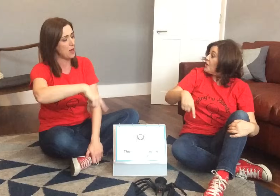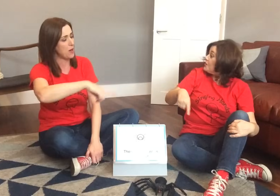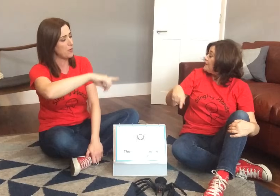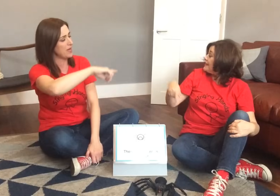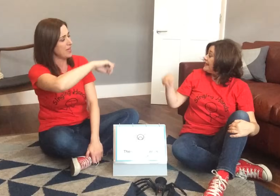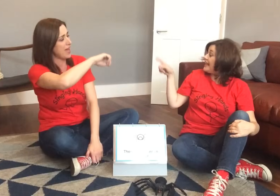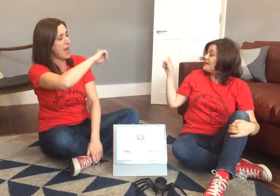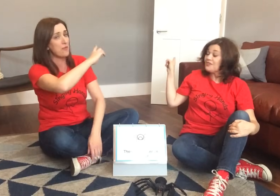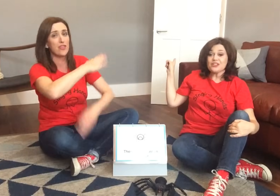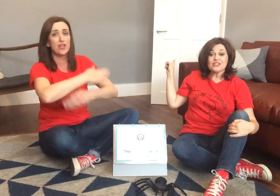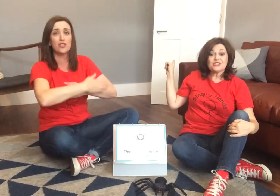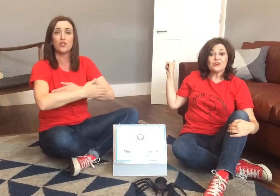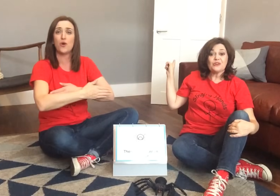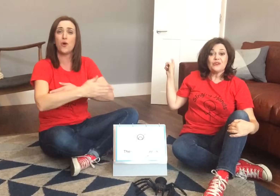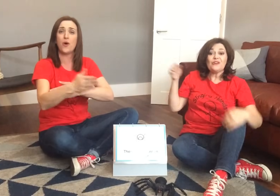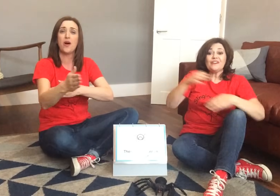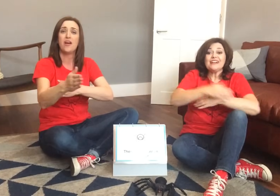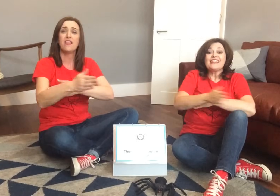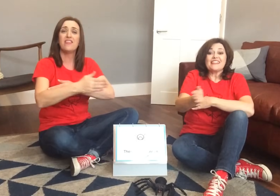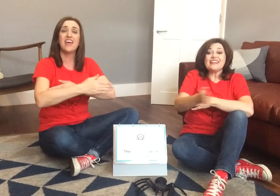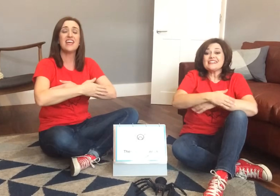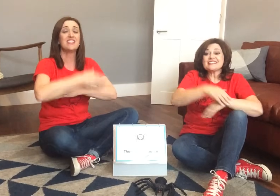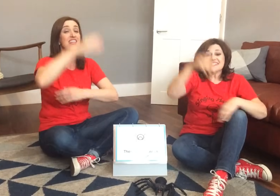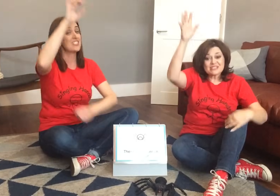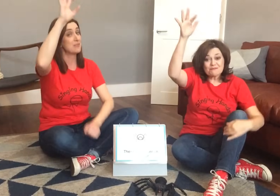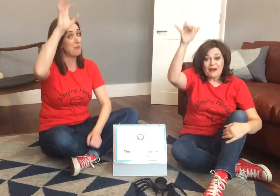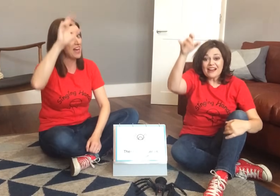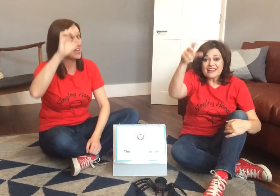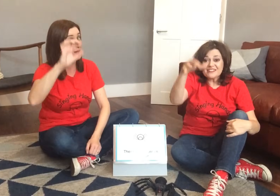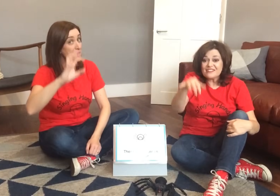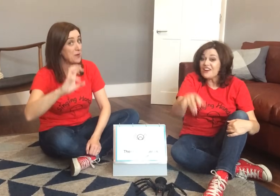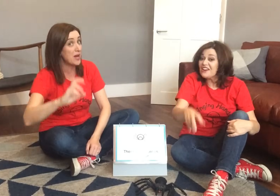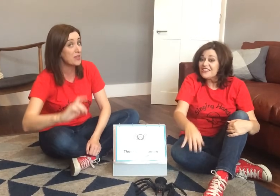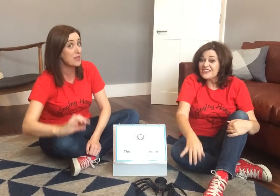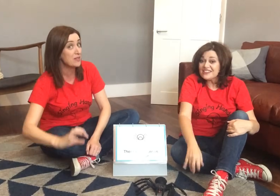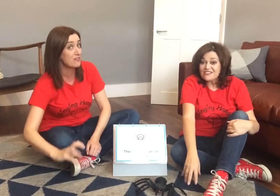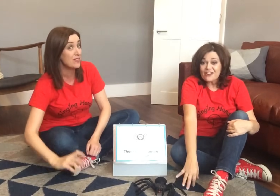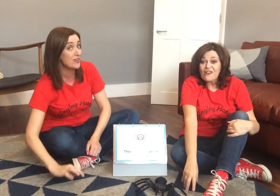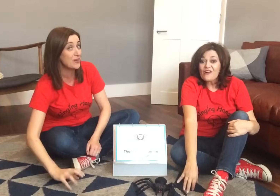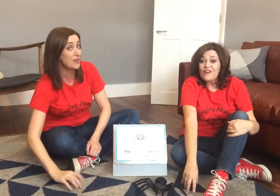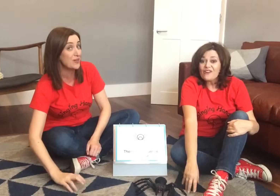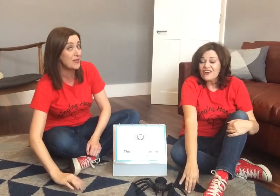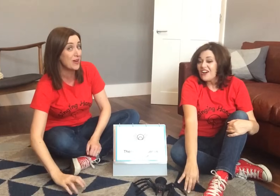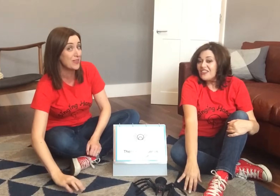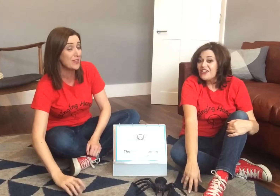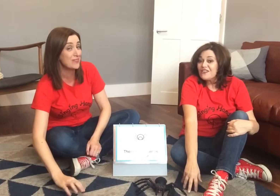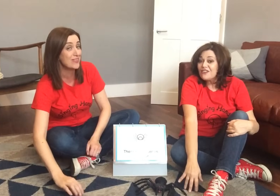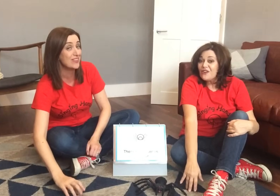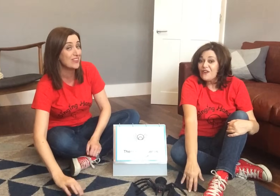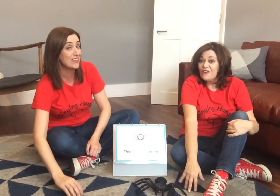going out the door. There's a spider on the floor on the floor.